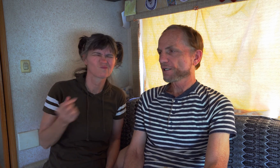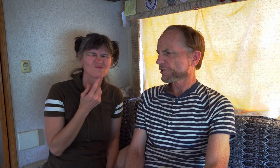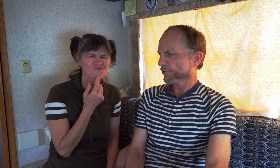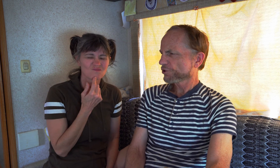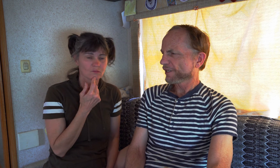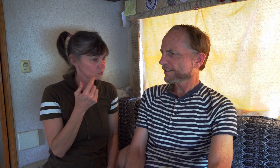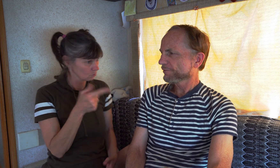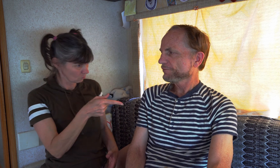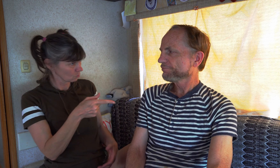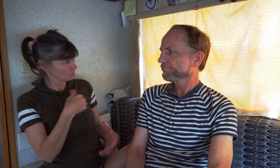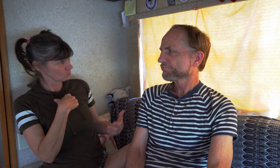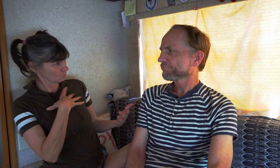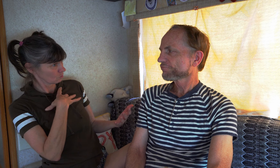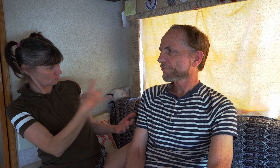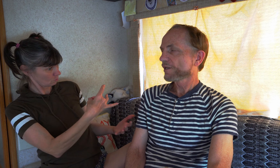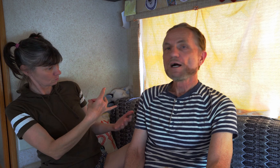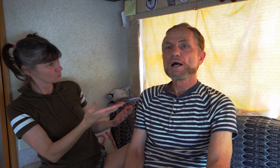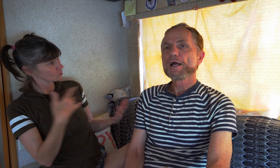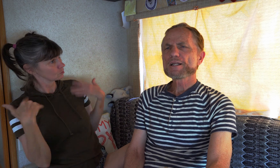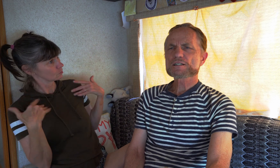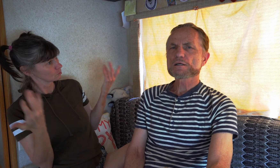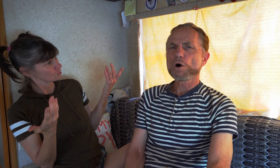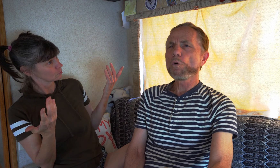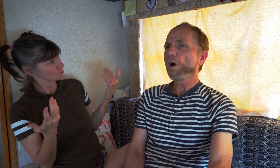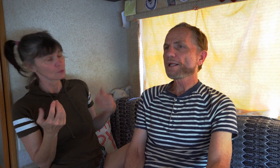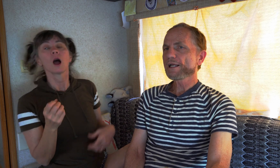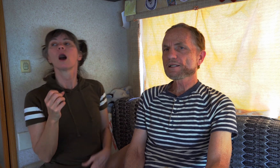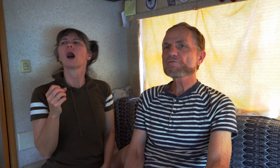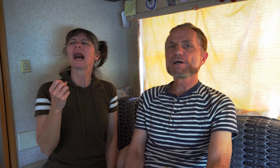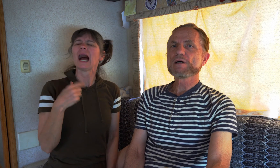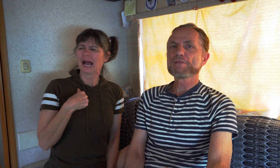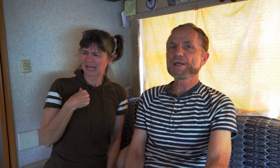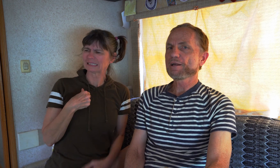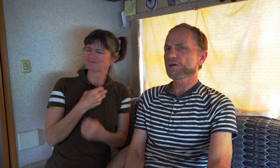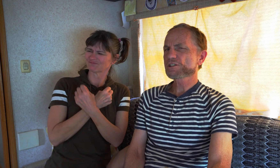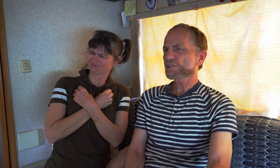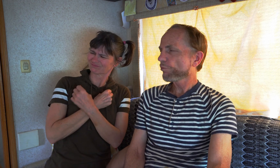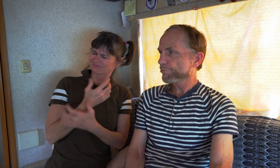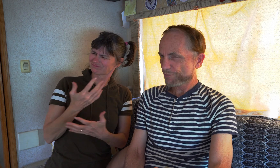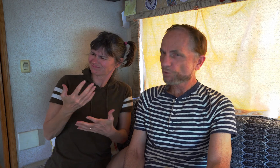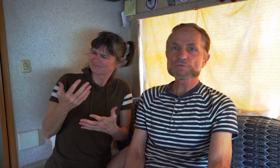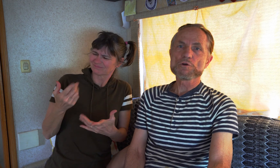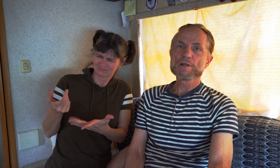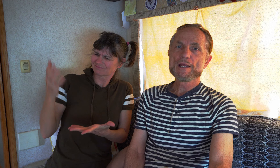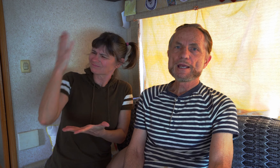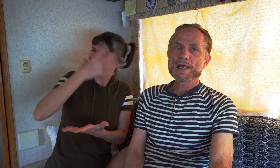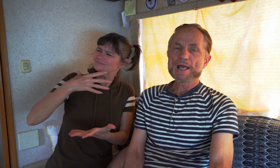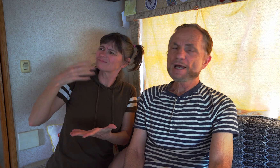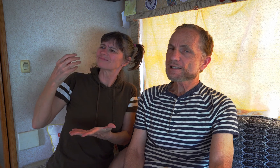and they said, "Don't you like them?" And he says, "Oh, I love them. They are so